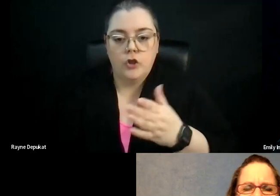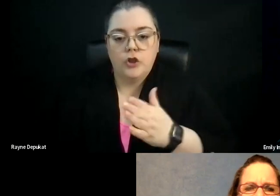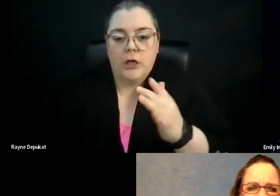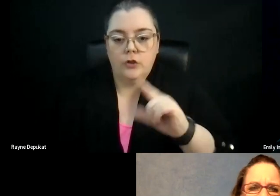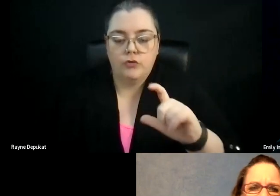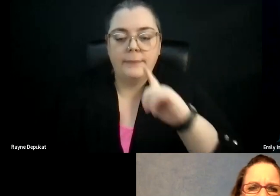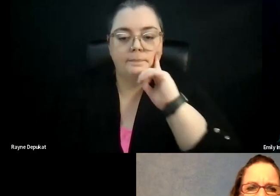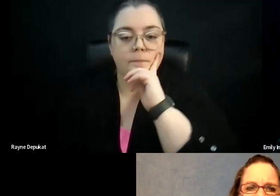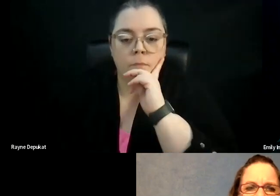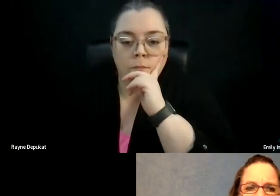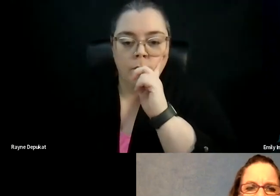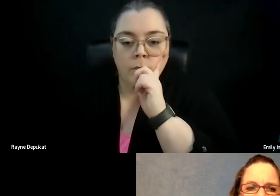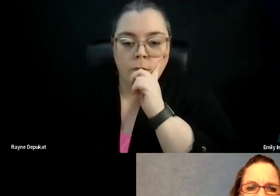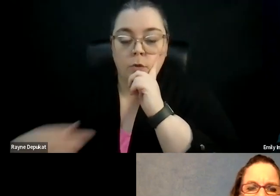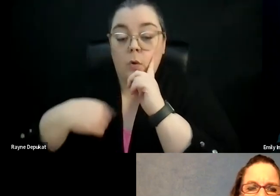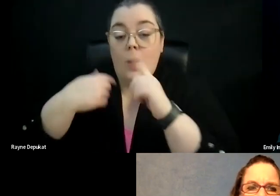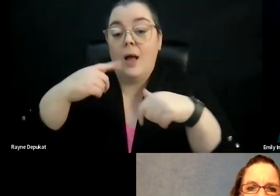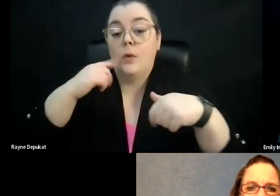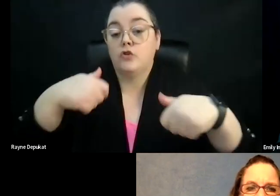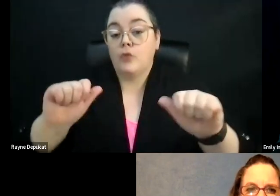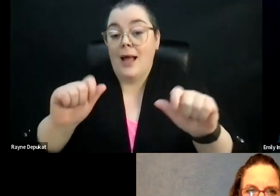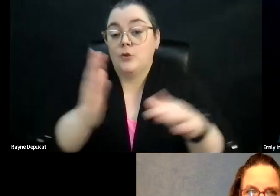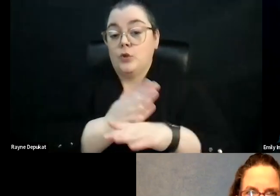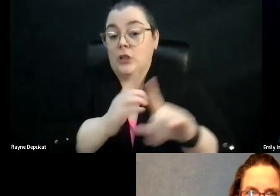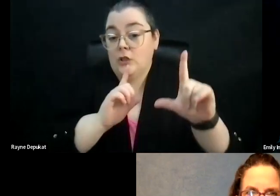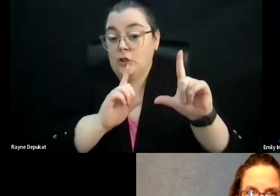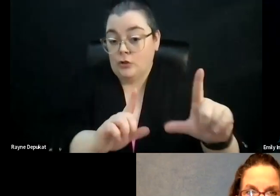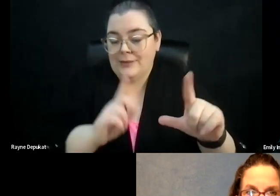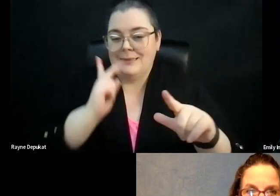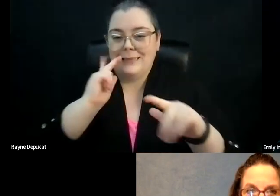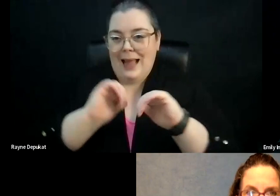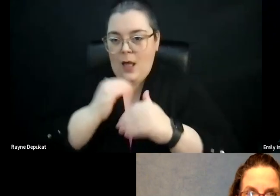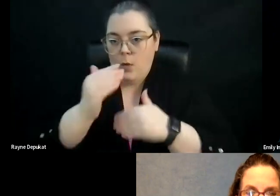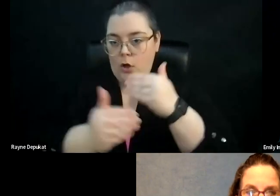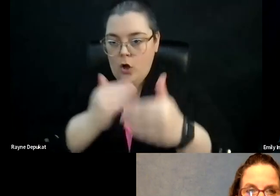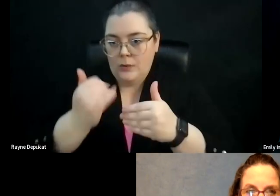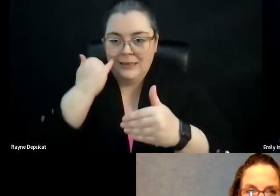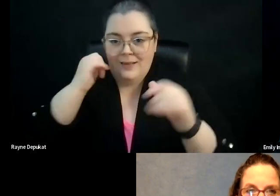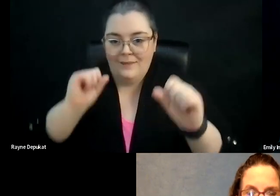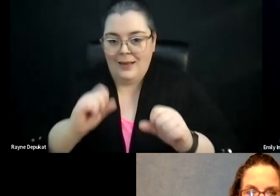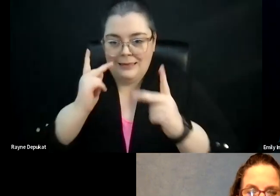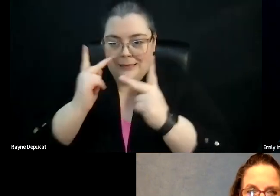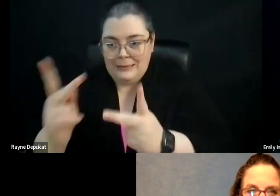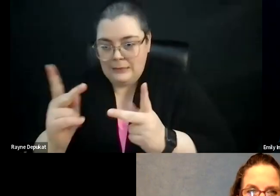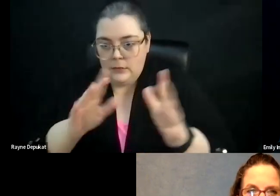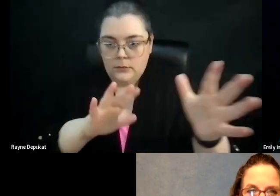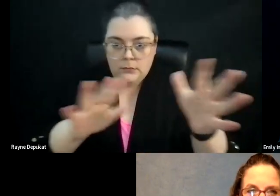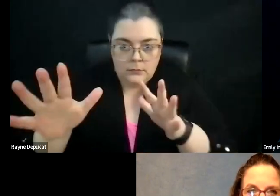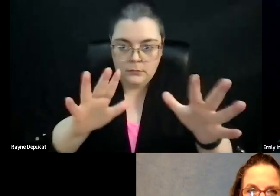here in my tools, but I can see the share screen button now. So I'm gonna try to share my screen and see how it goes and